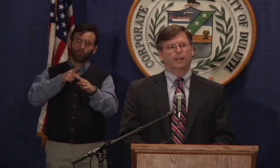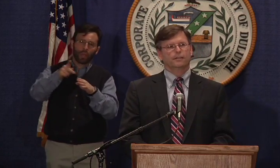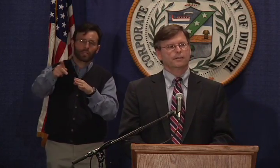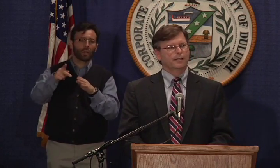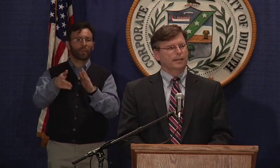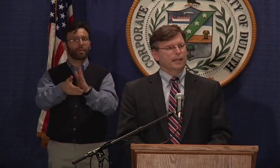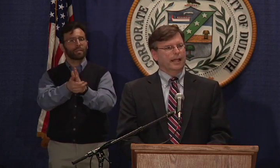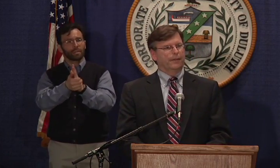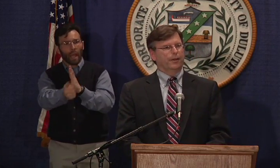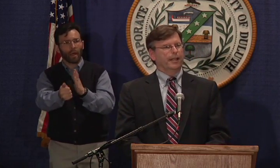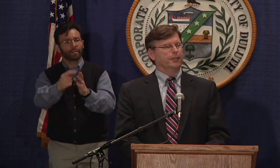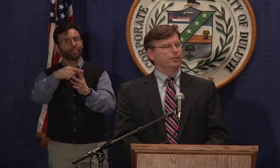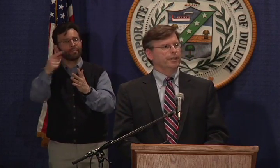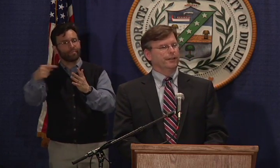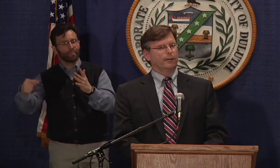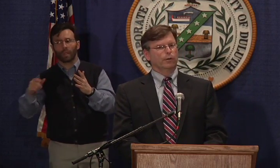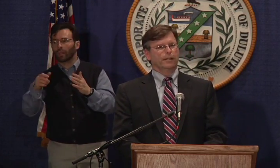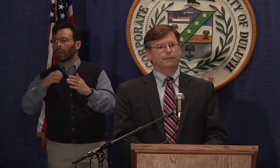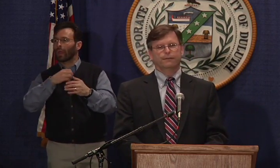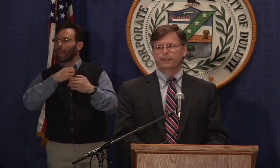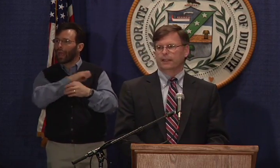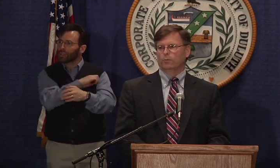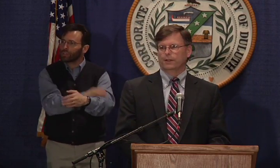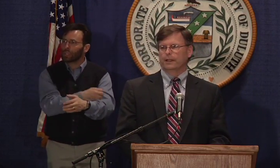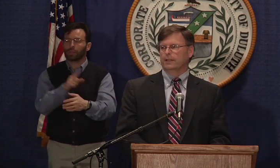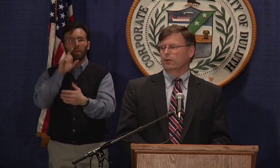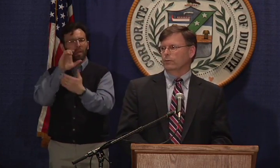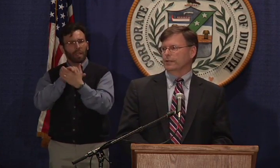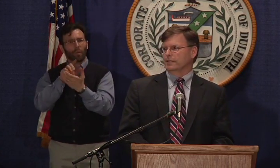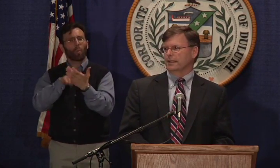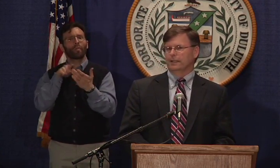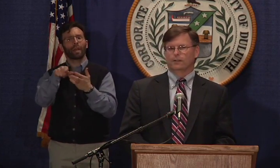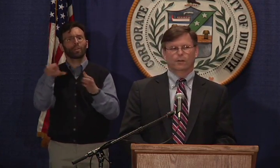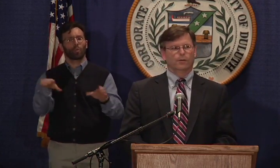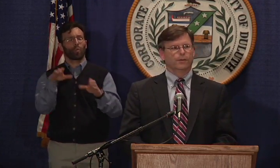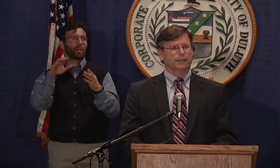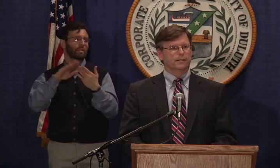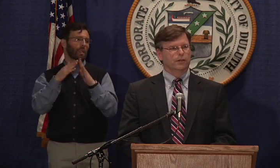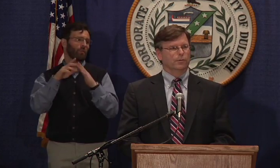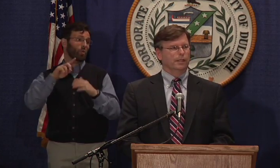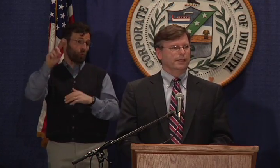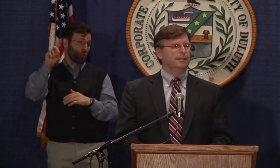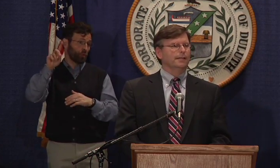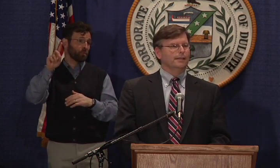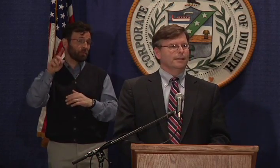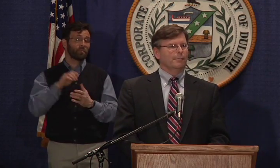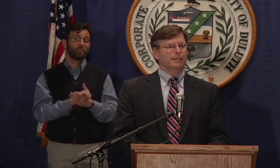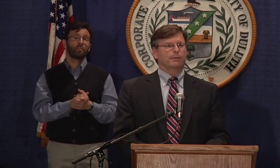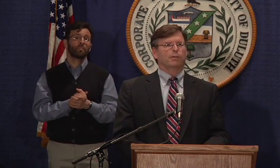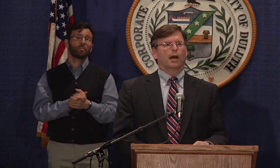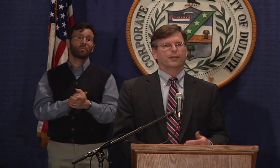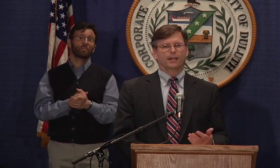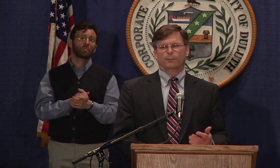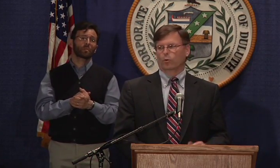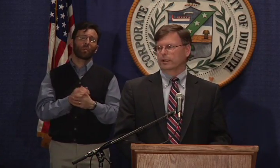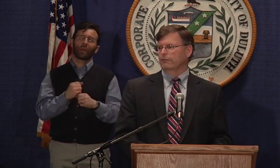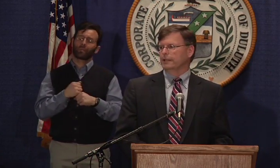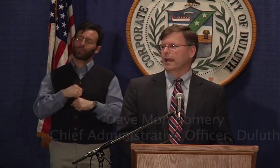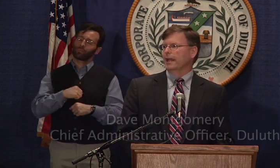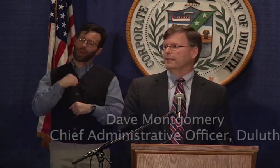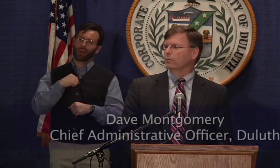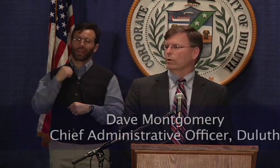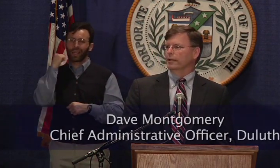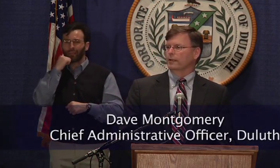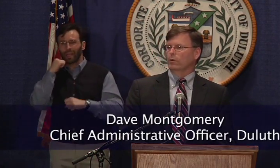their talents, and their energy and their belief in what they do and with the city of Duluth. And so it really makes me proud to come to work